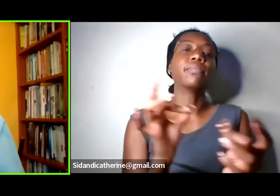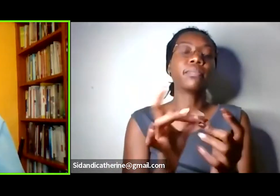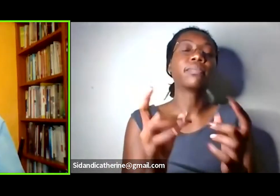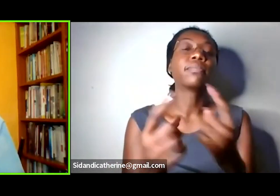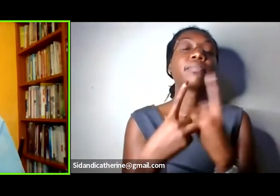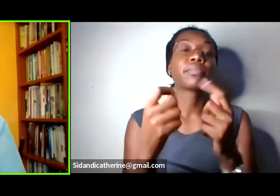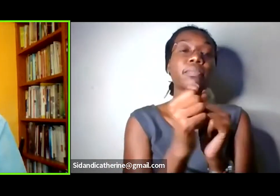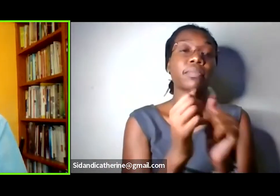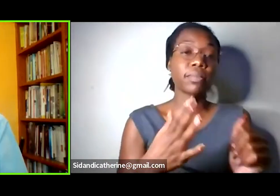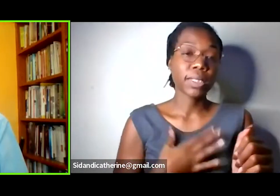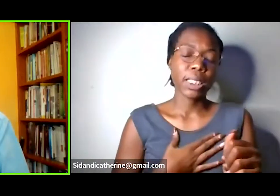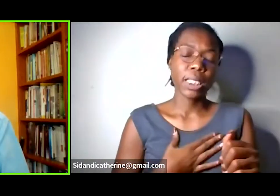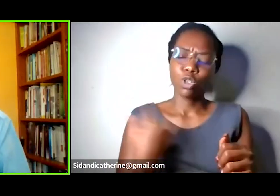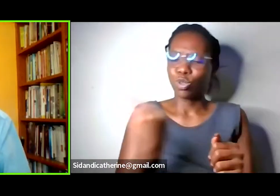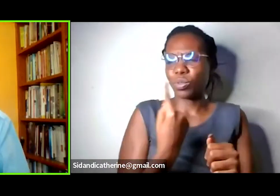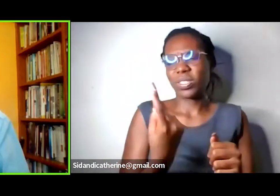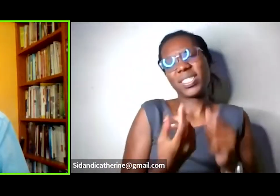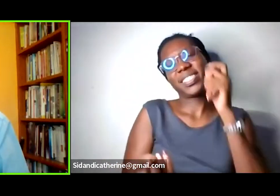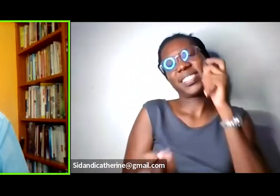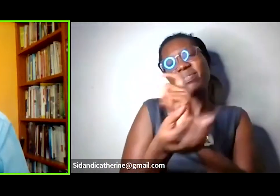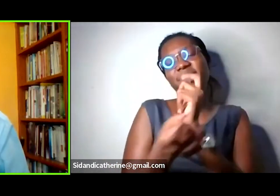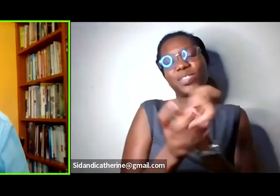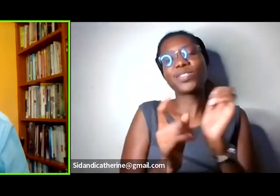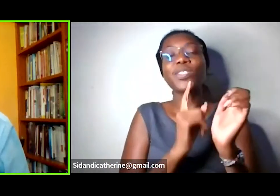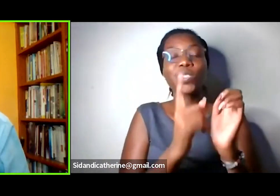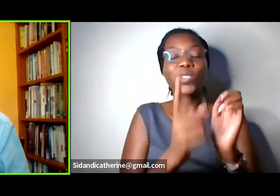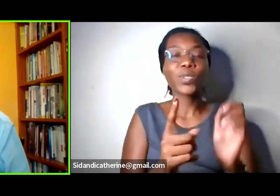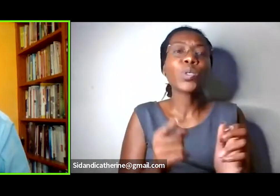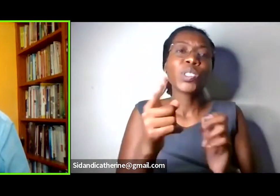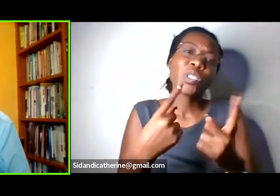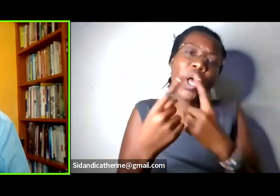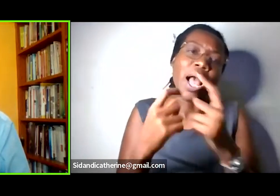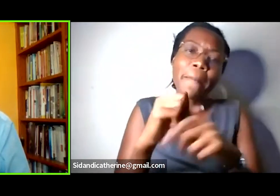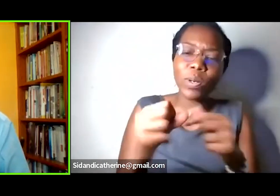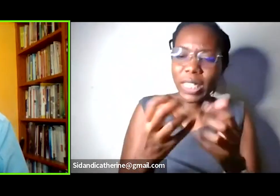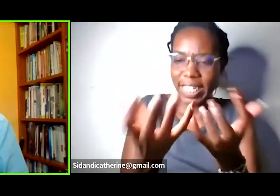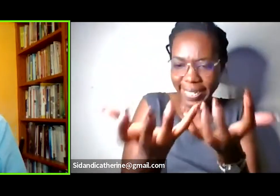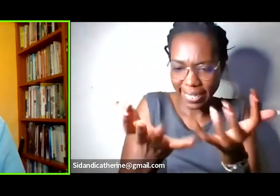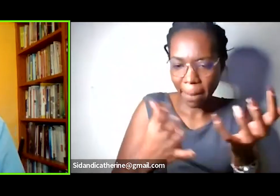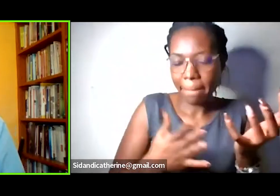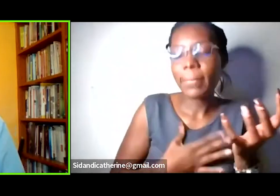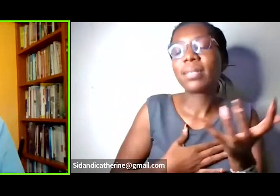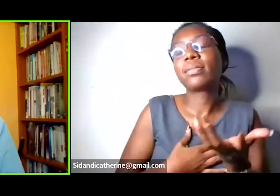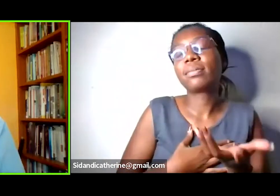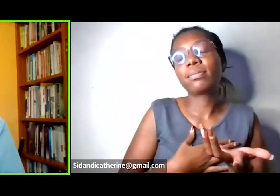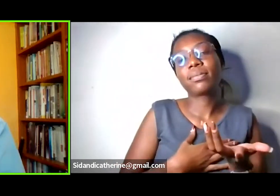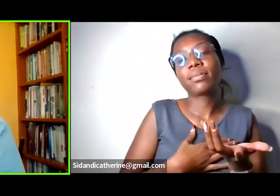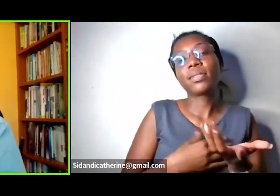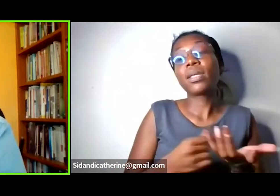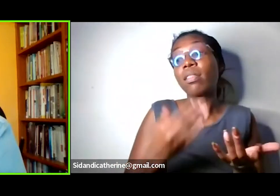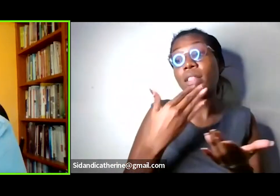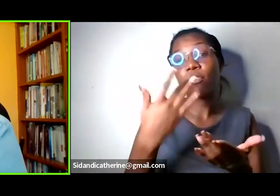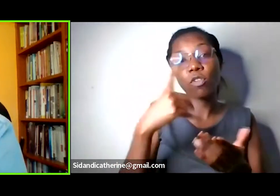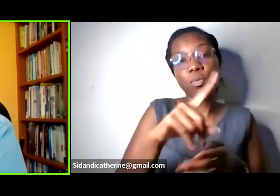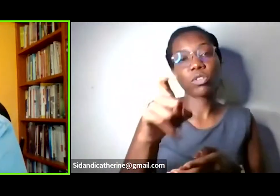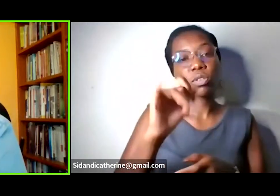is the psychology. You see, the psychology here for that in terms of bundling something